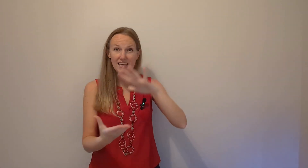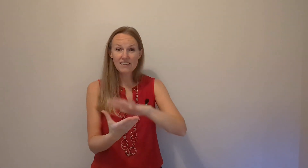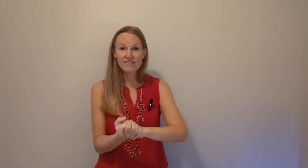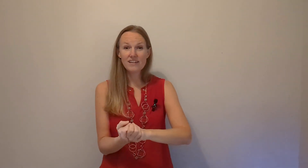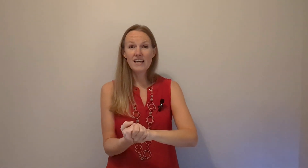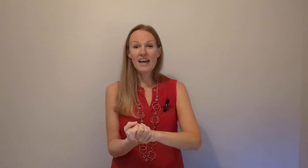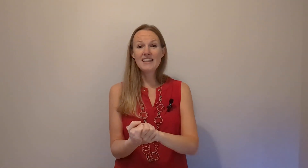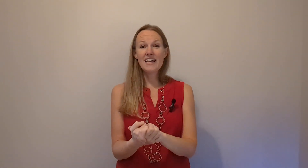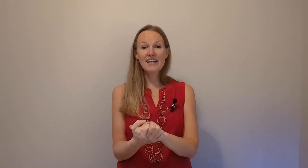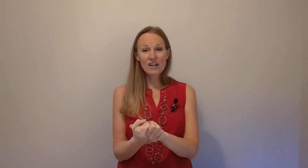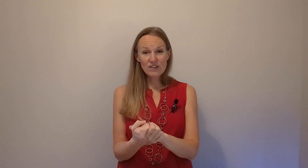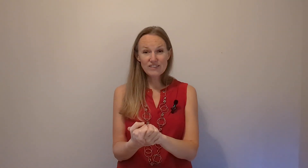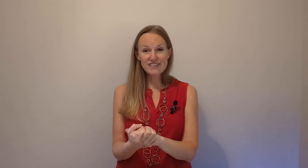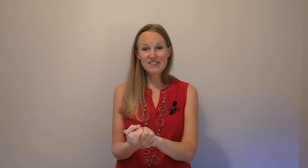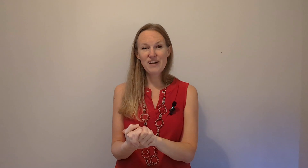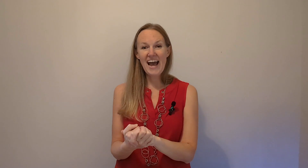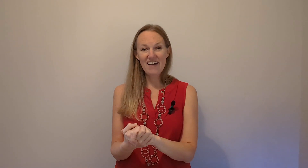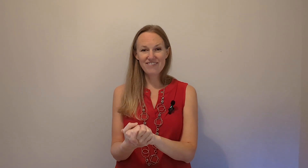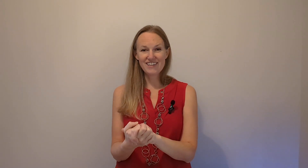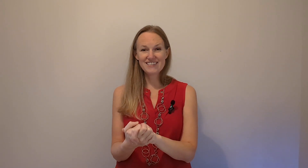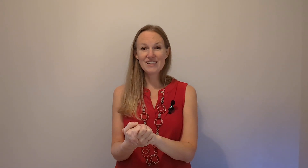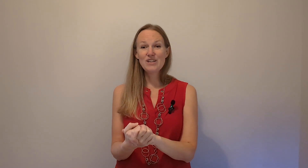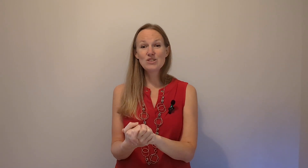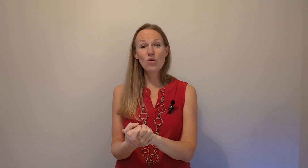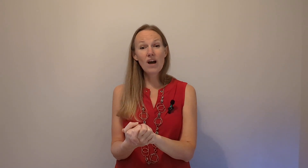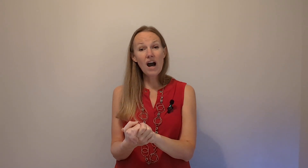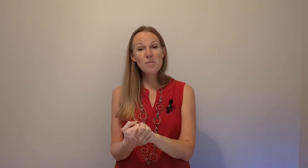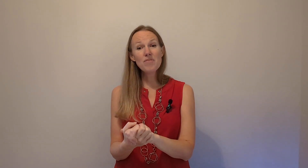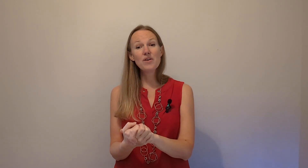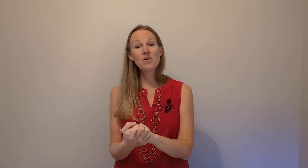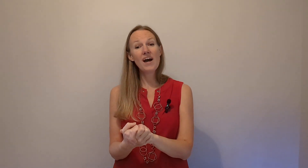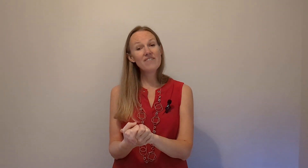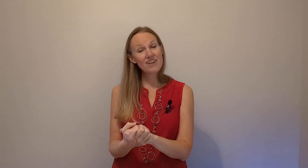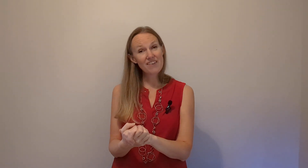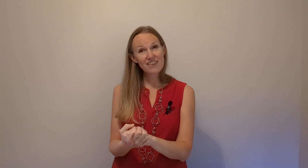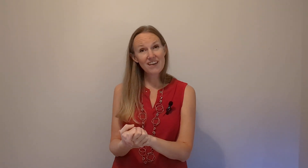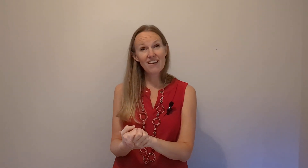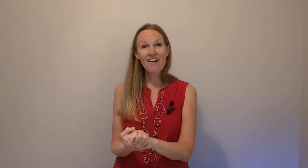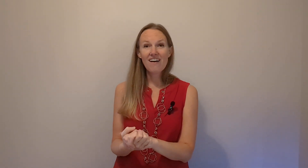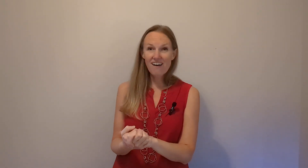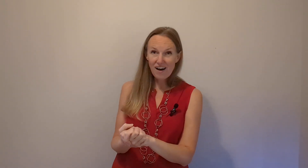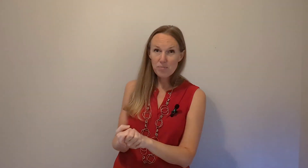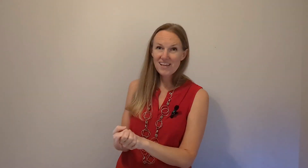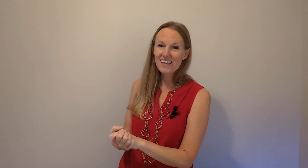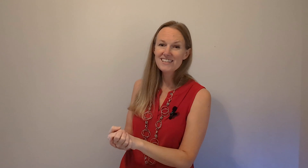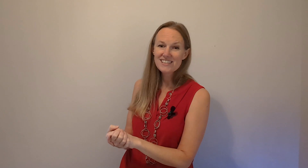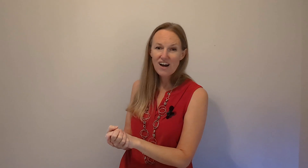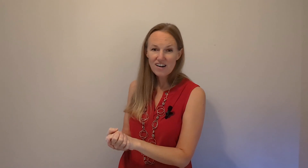believe. And then it goes to a half verse. So come, though you have nothing. Come, he is the